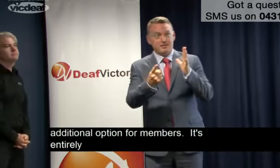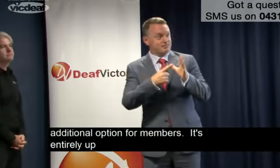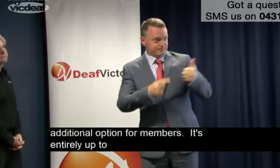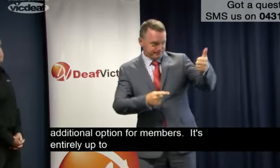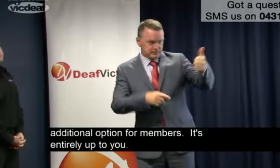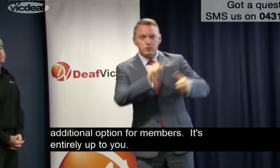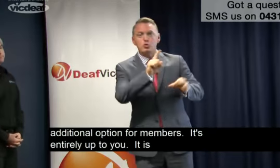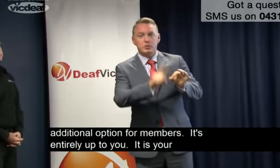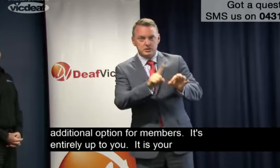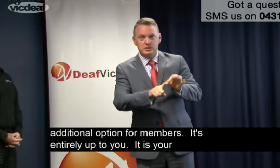Thank you, Irina.